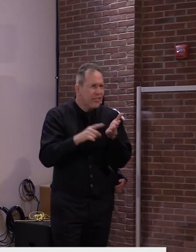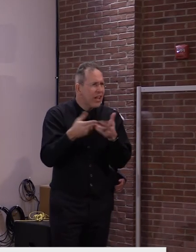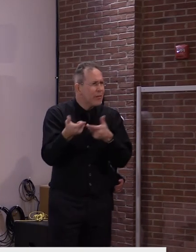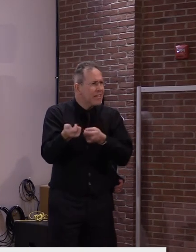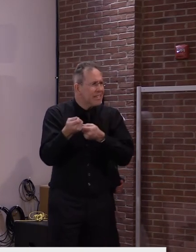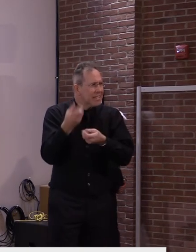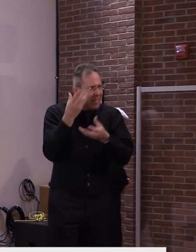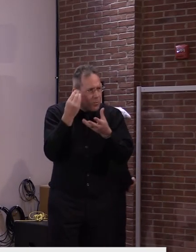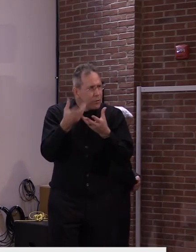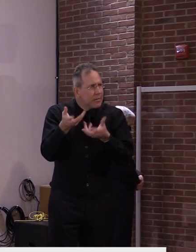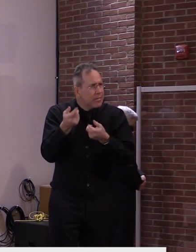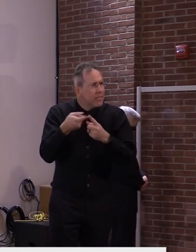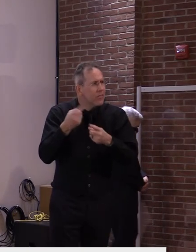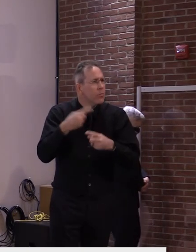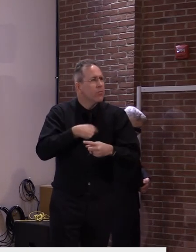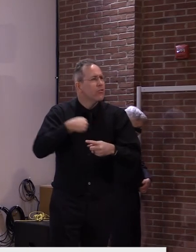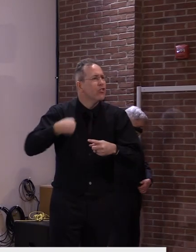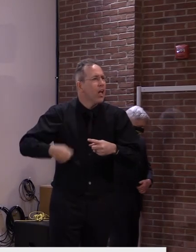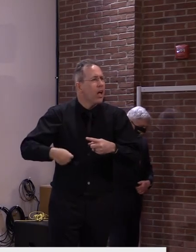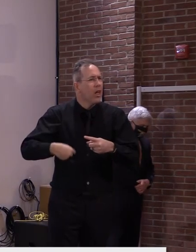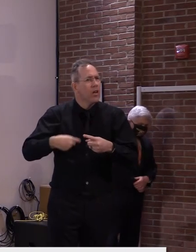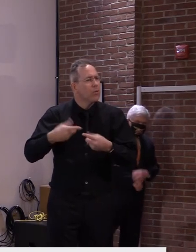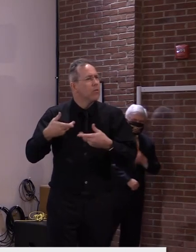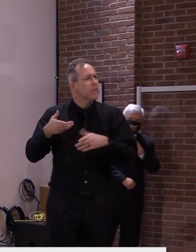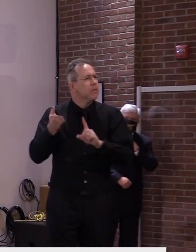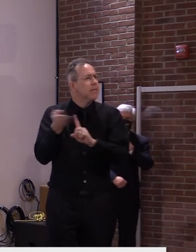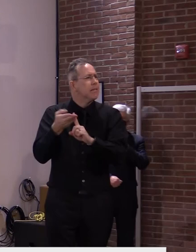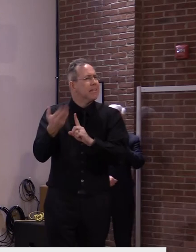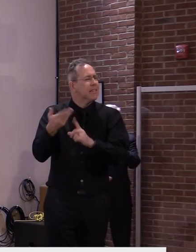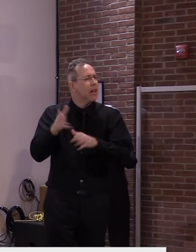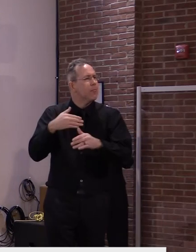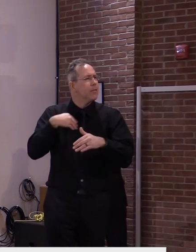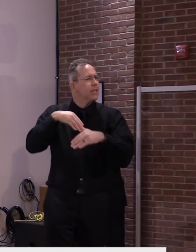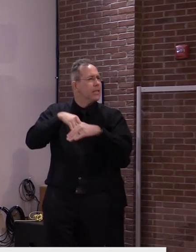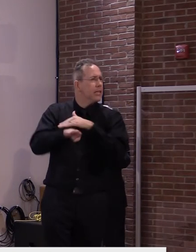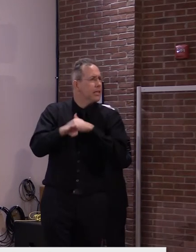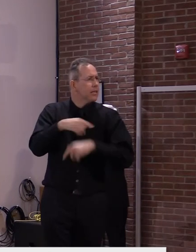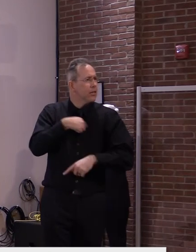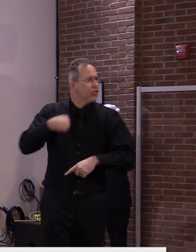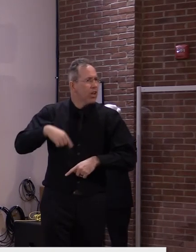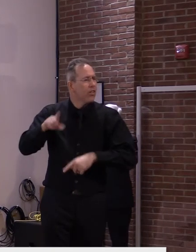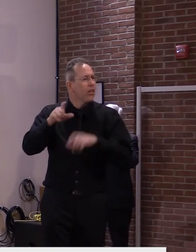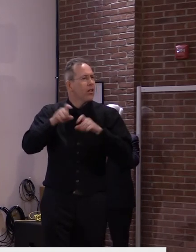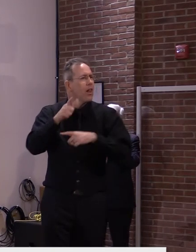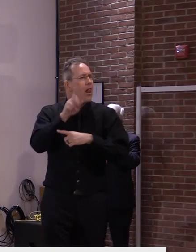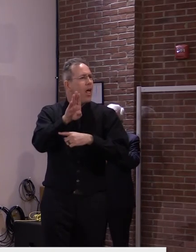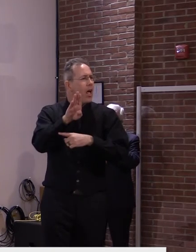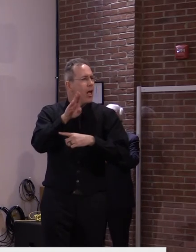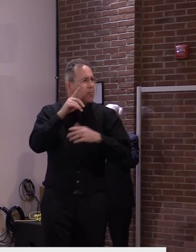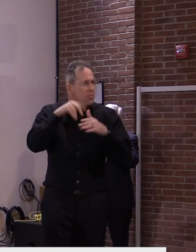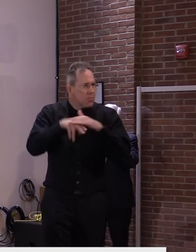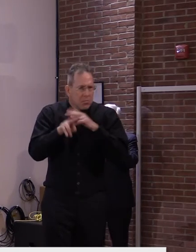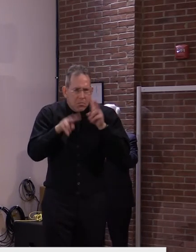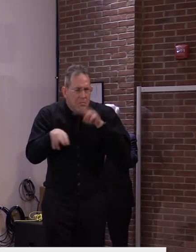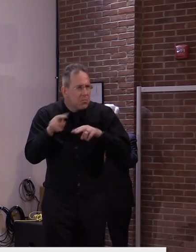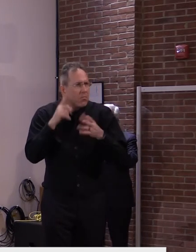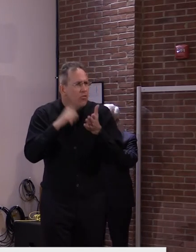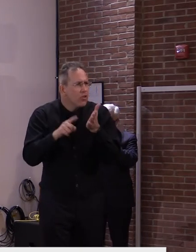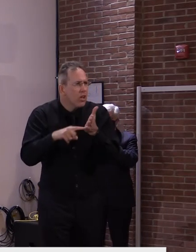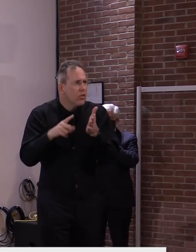legwork surrounding that. And they've just been let out of quarantine because they had a mandatory two-week quarantine when they arrived in China. So